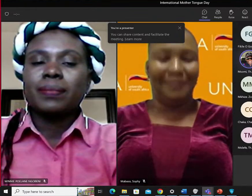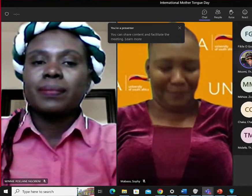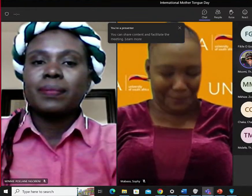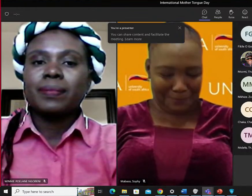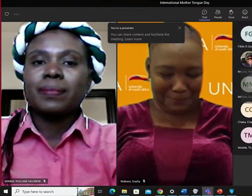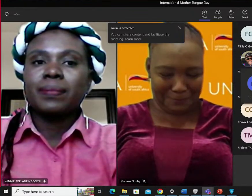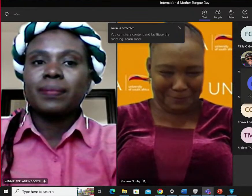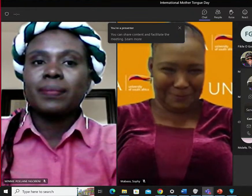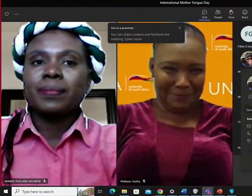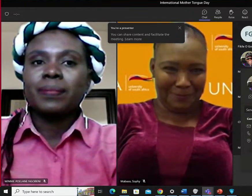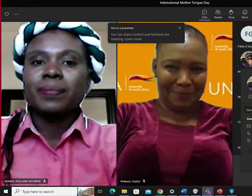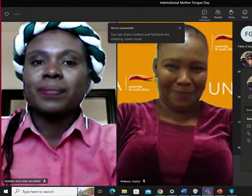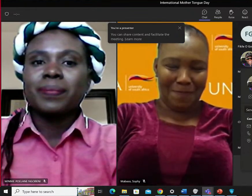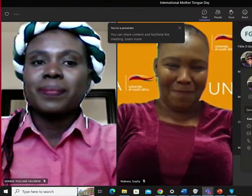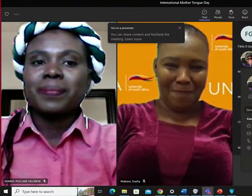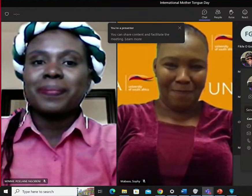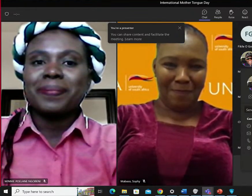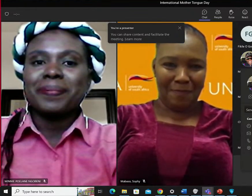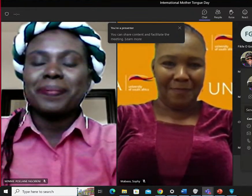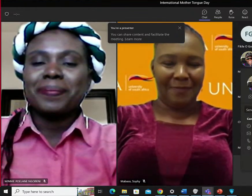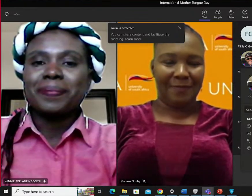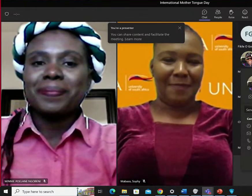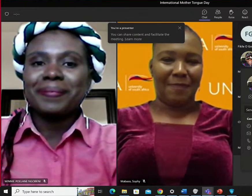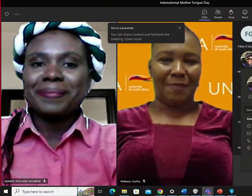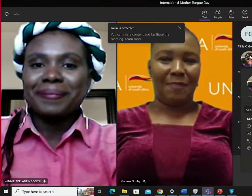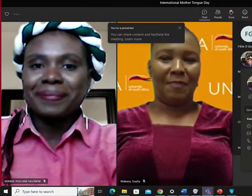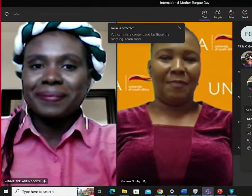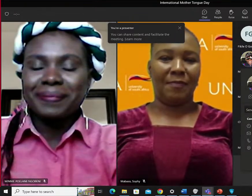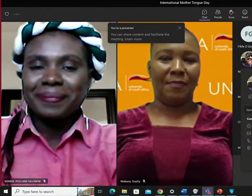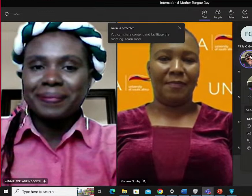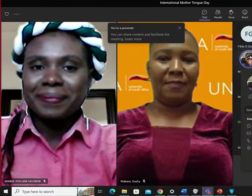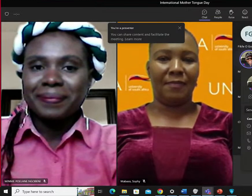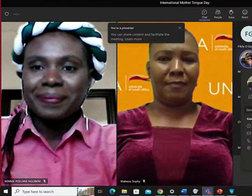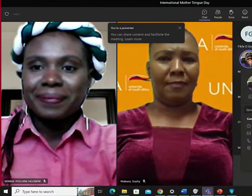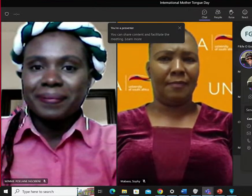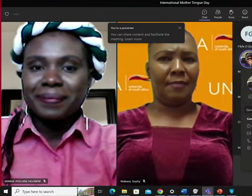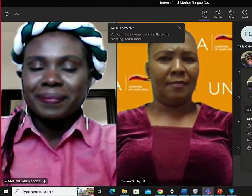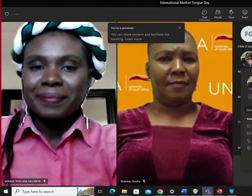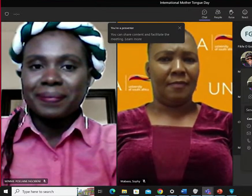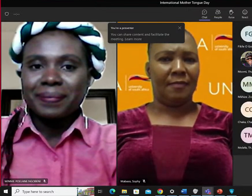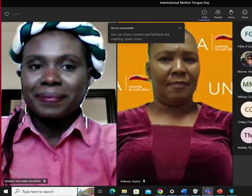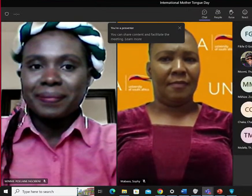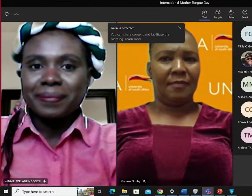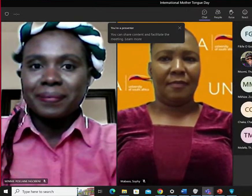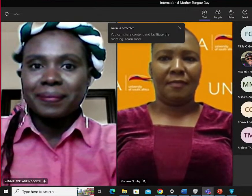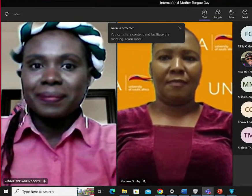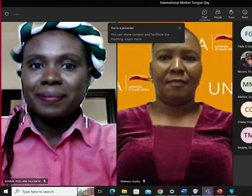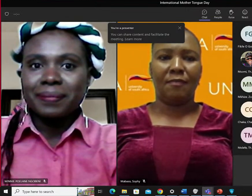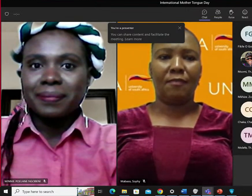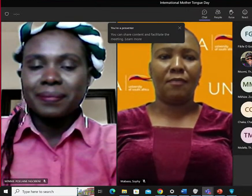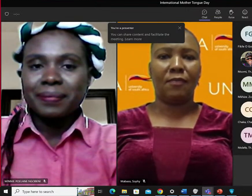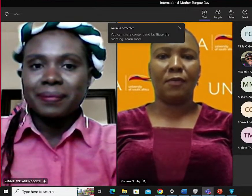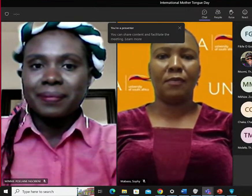sure. Ukuze sohlukane nokunhlanhlatha ulwimi xa sifunda indululwazi nontulo.